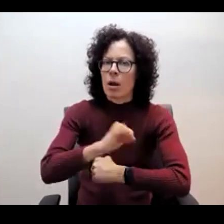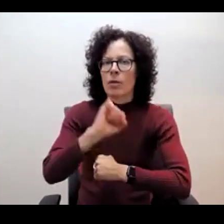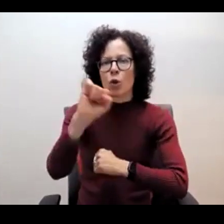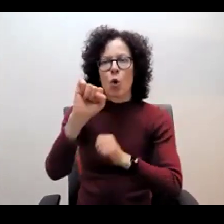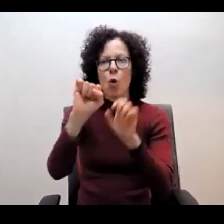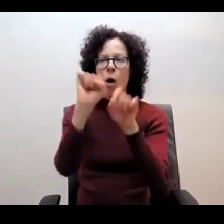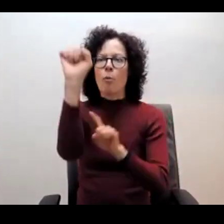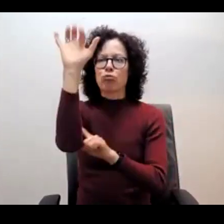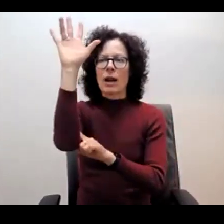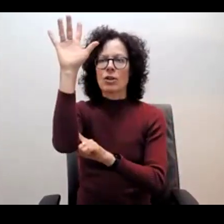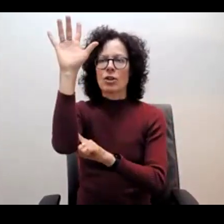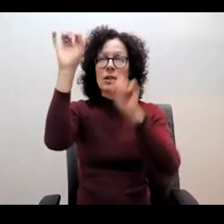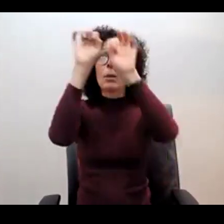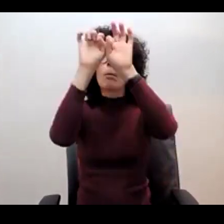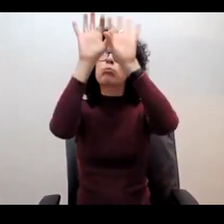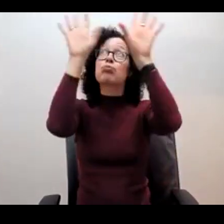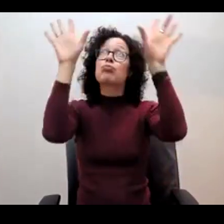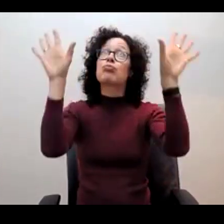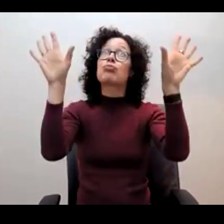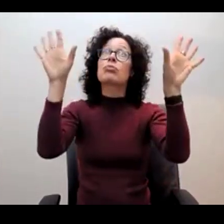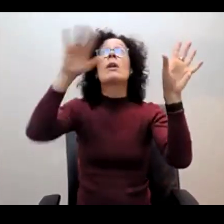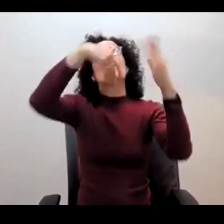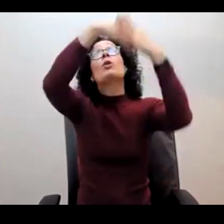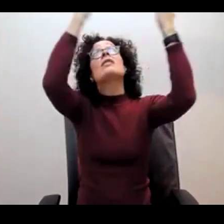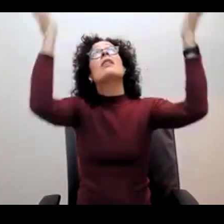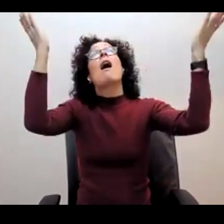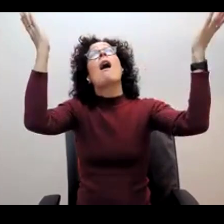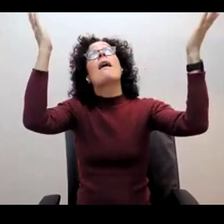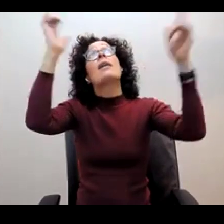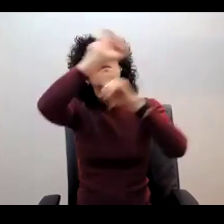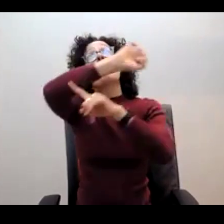branches or your crown open to the sky.